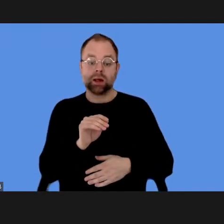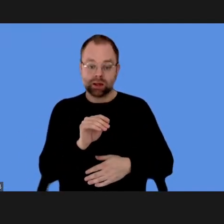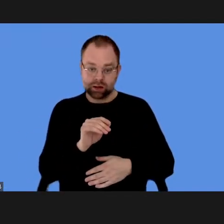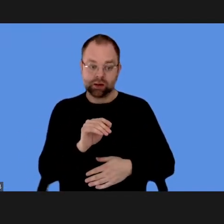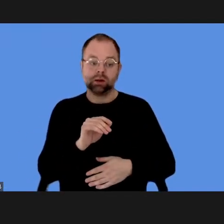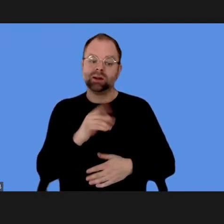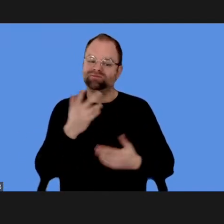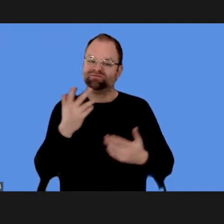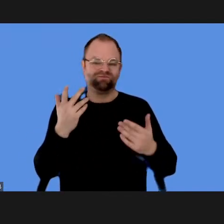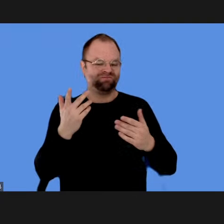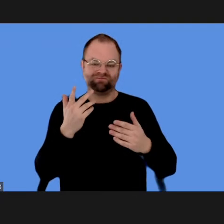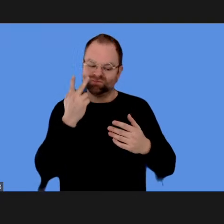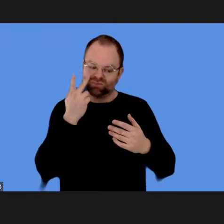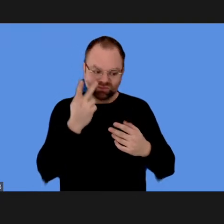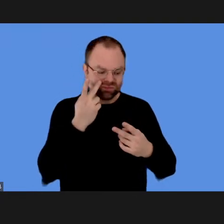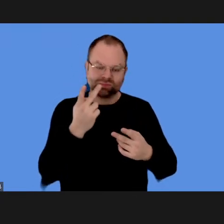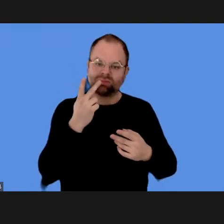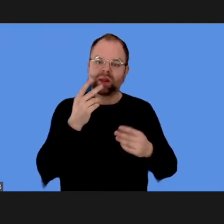to fill this gap.